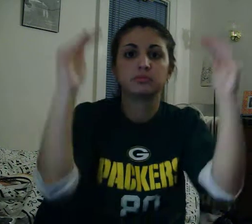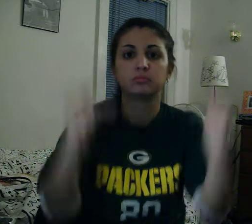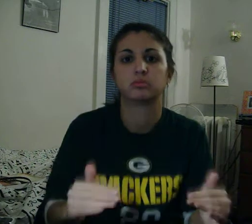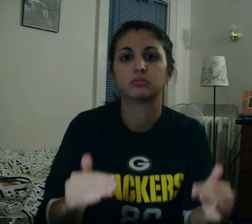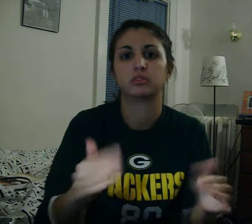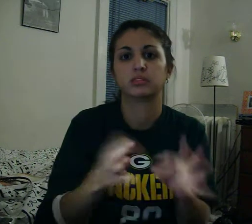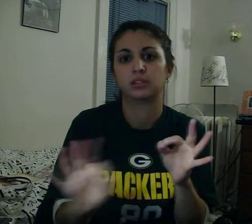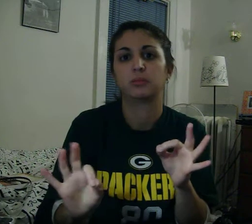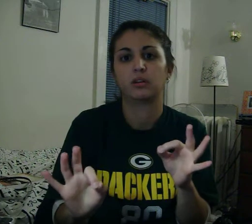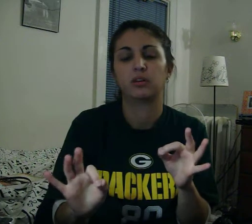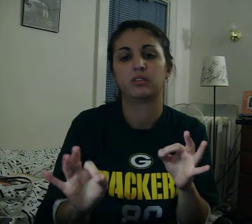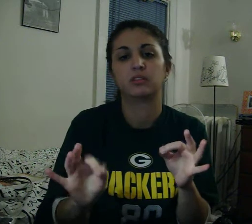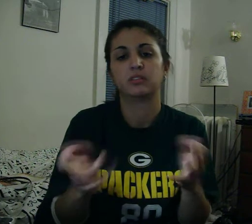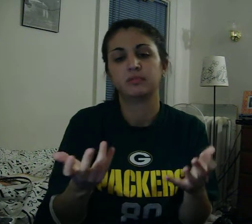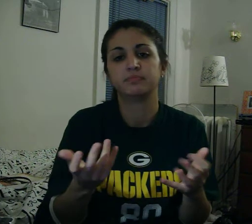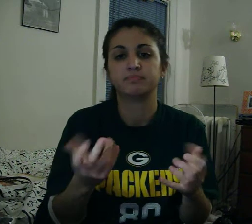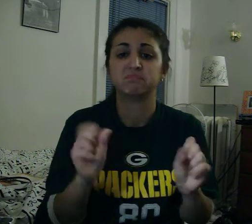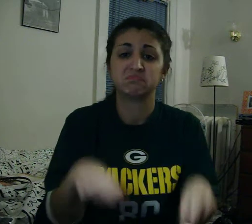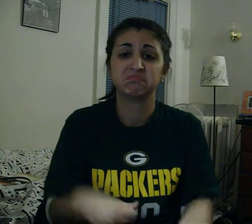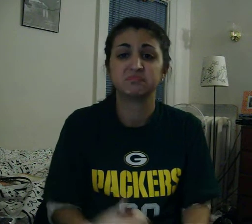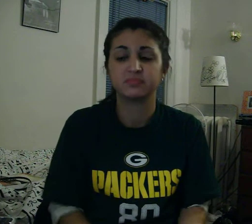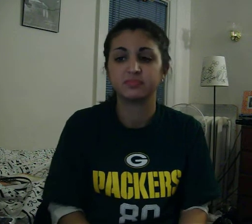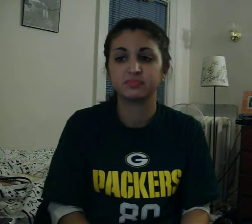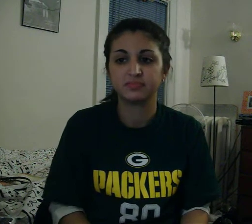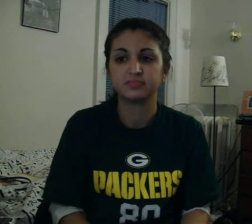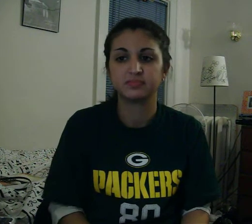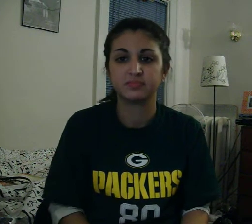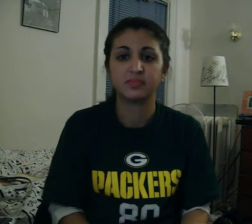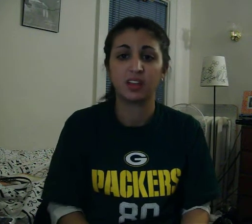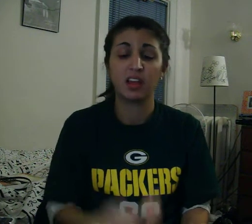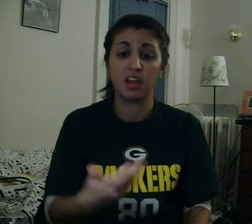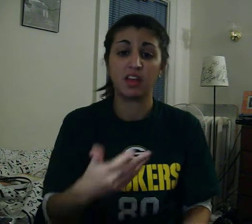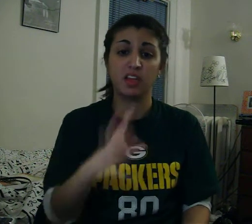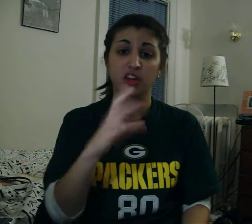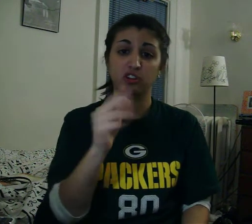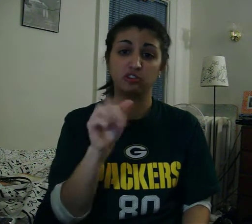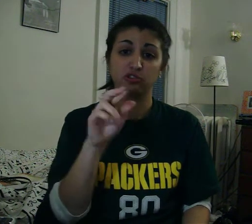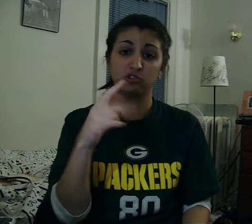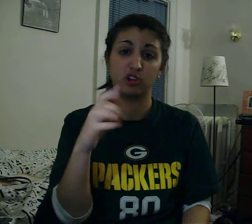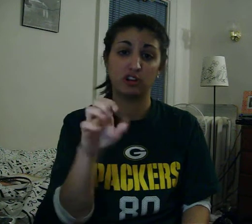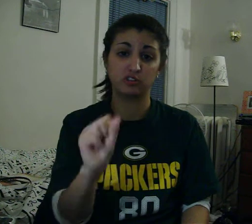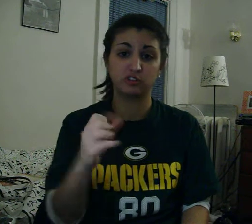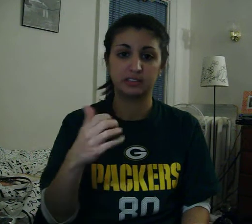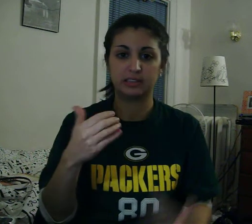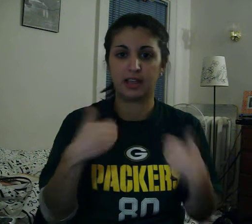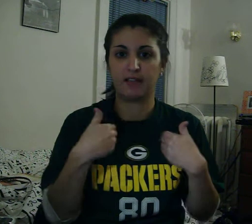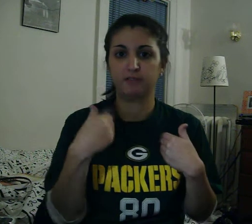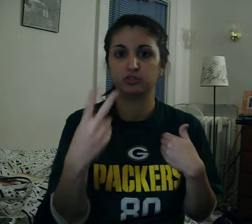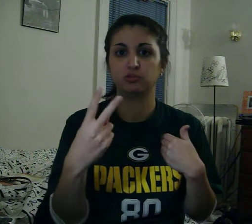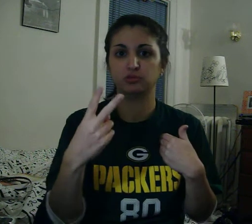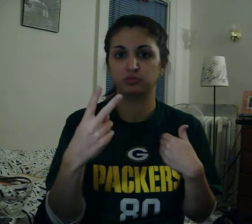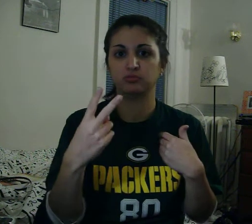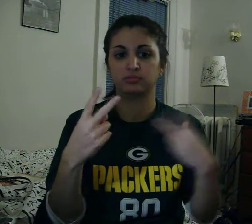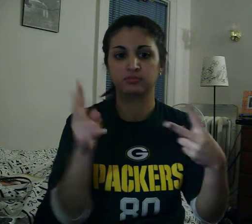prosecutor. The formal charges are made up in two forms. One is called an indictment, the other called an